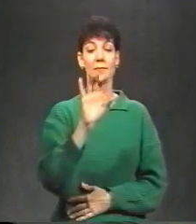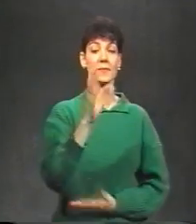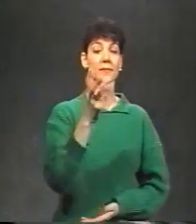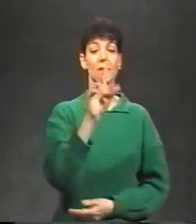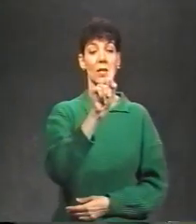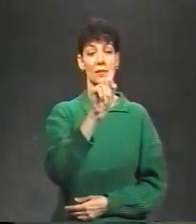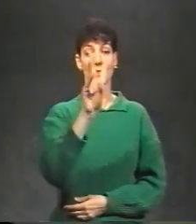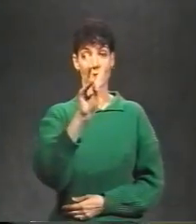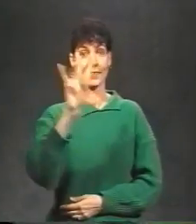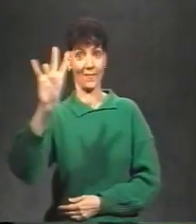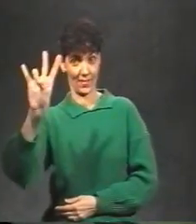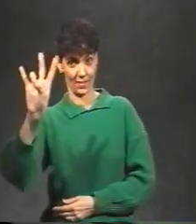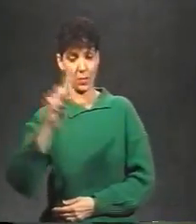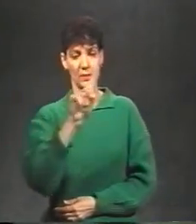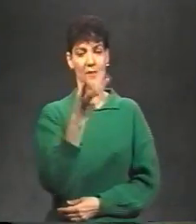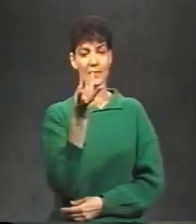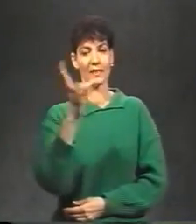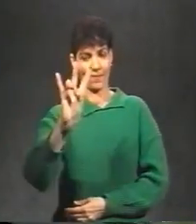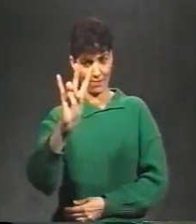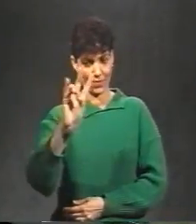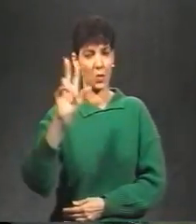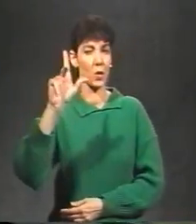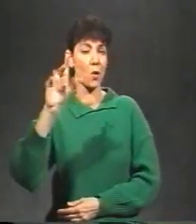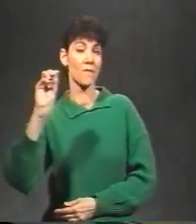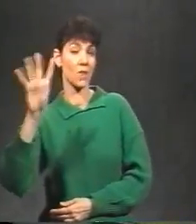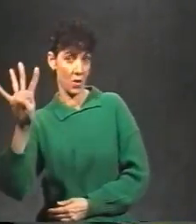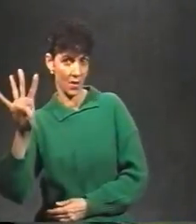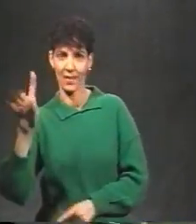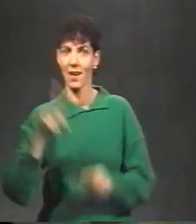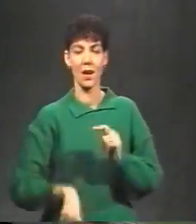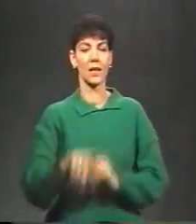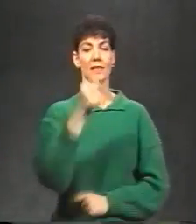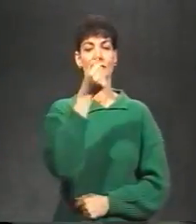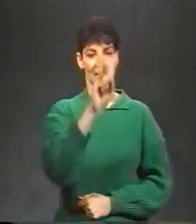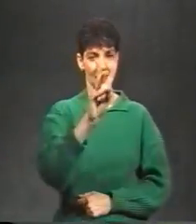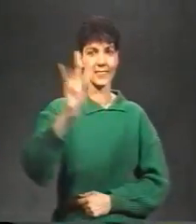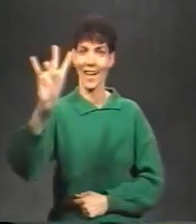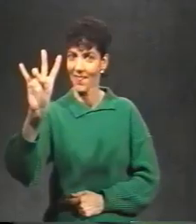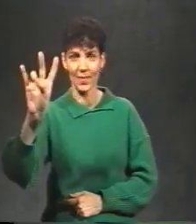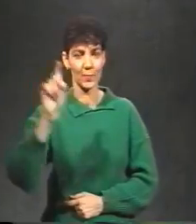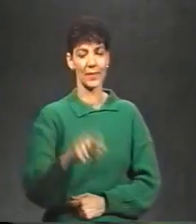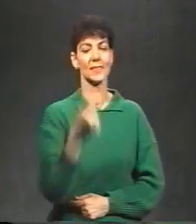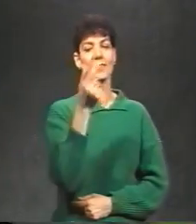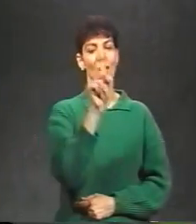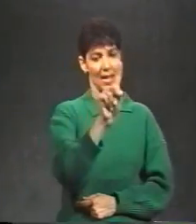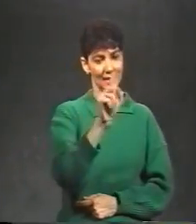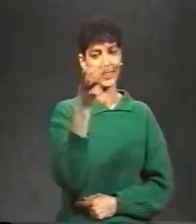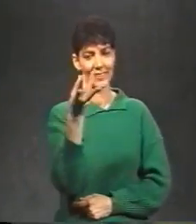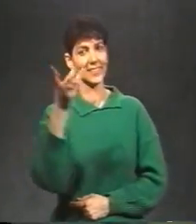tape of the series. Again, the first number stands alone, and the rest of the digits are